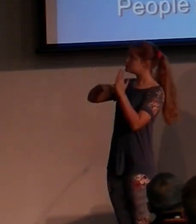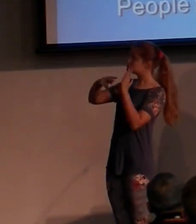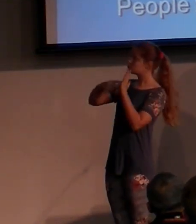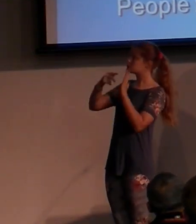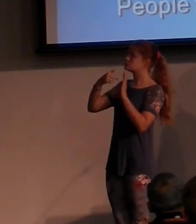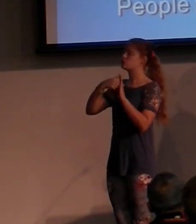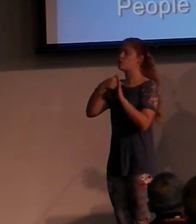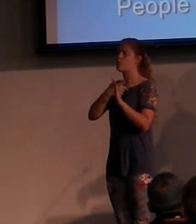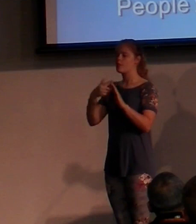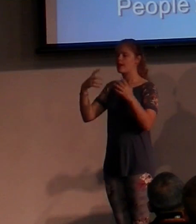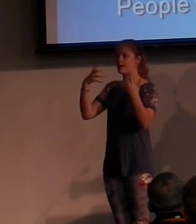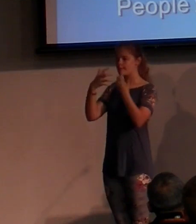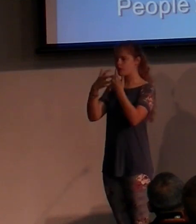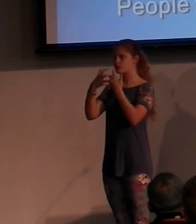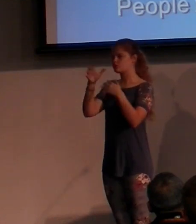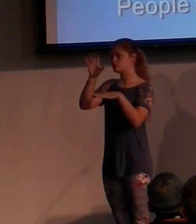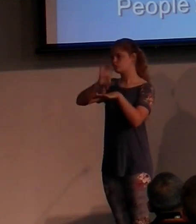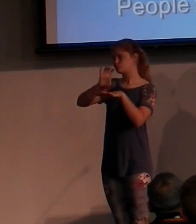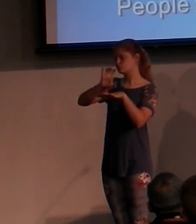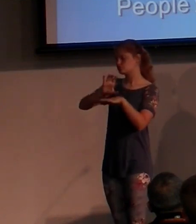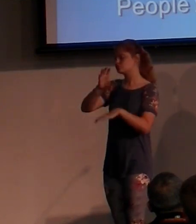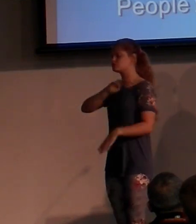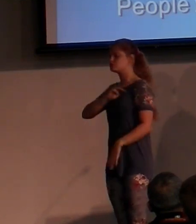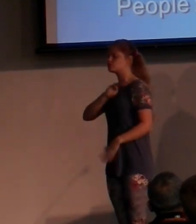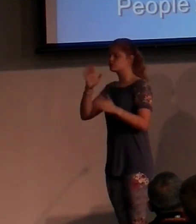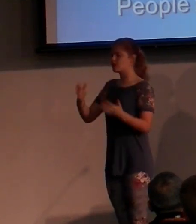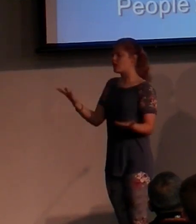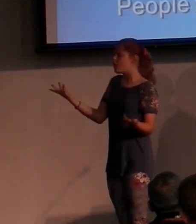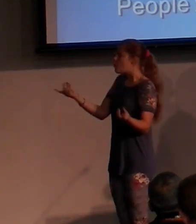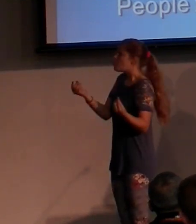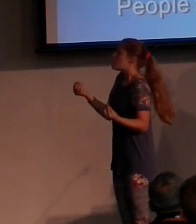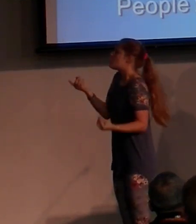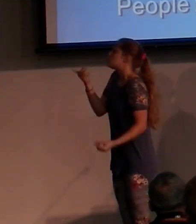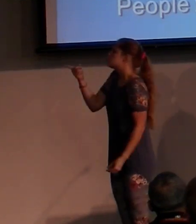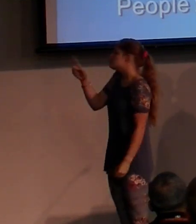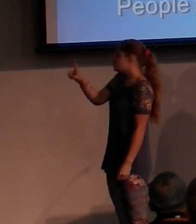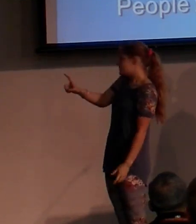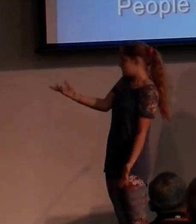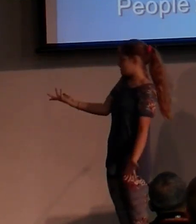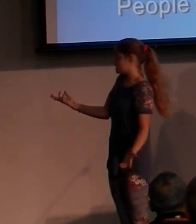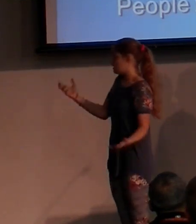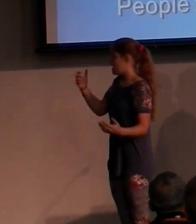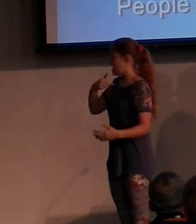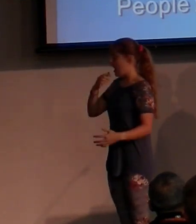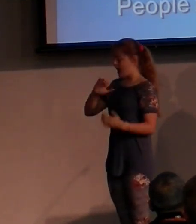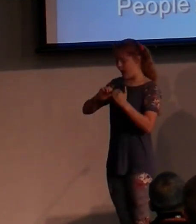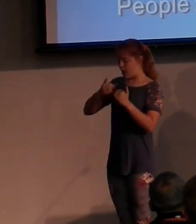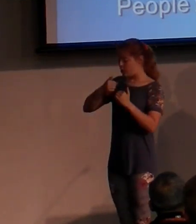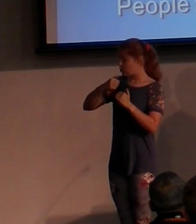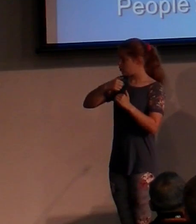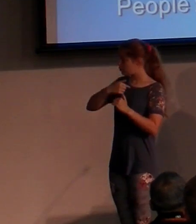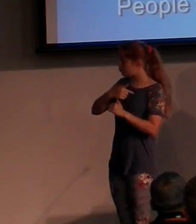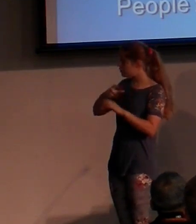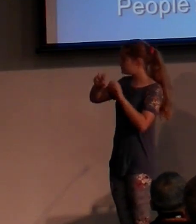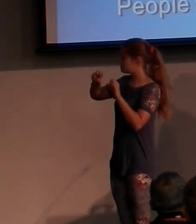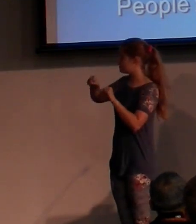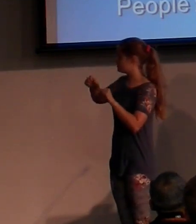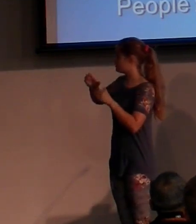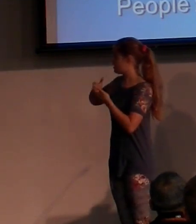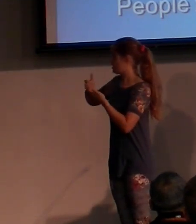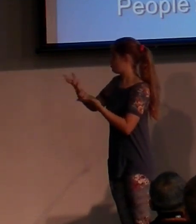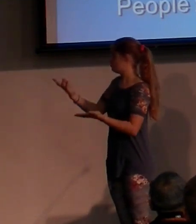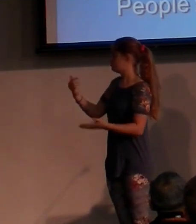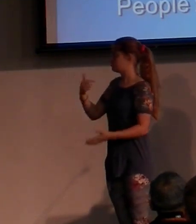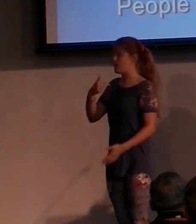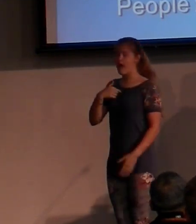with these congregations and missionaries and saying, what do you need? What can we do to help you? And that's what we did in both these places. So I'm going to